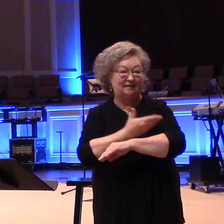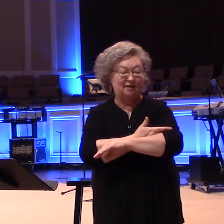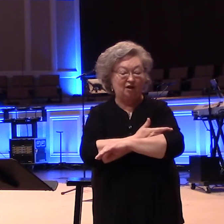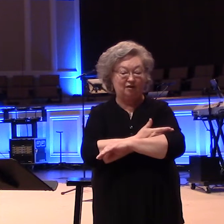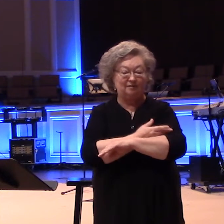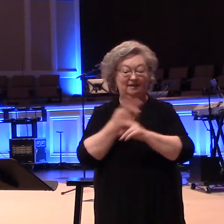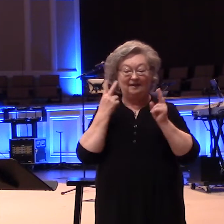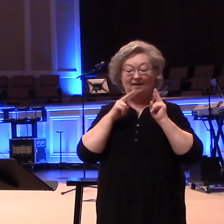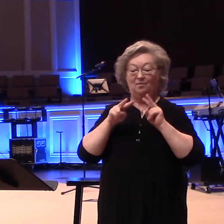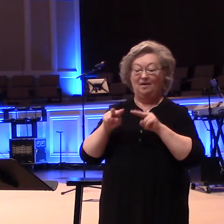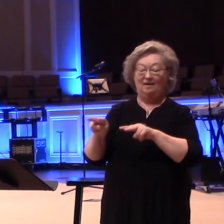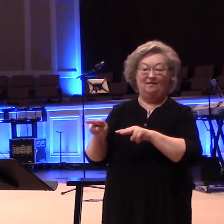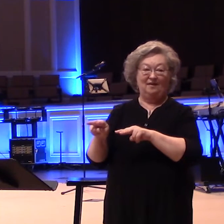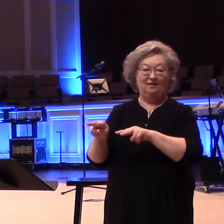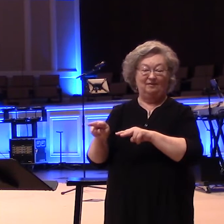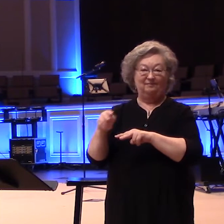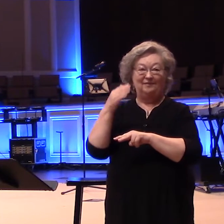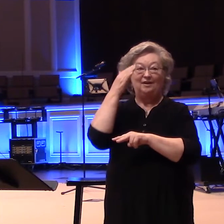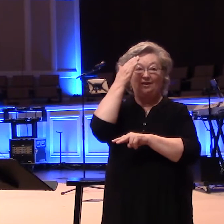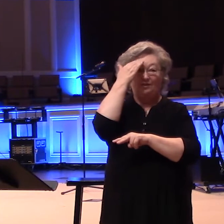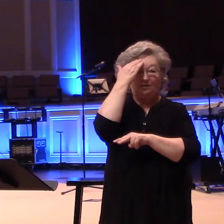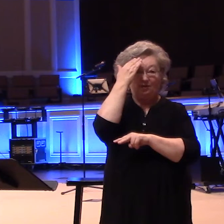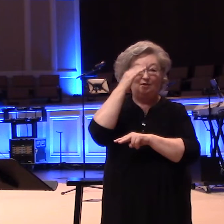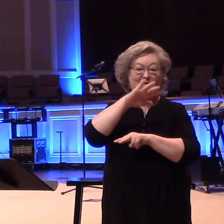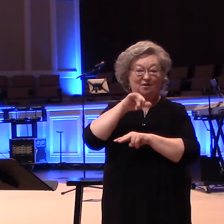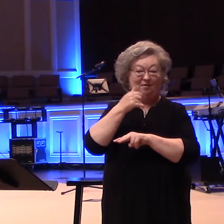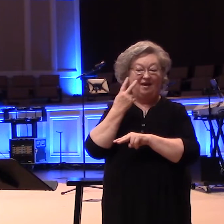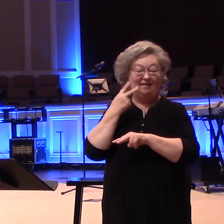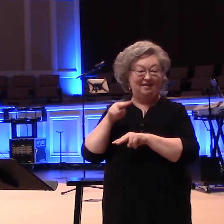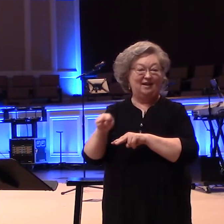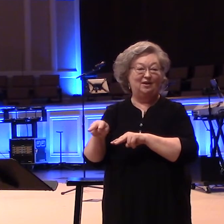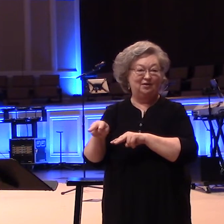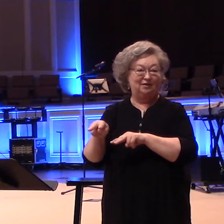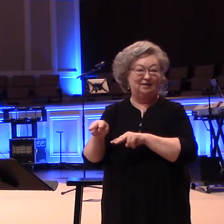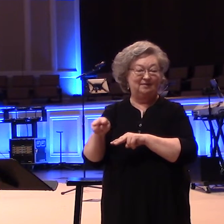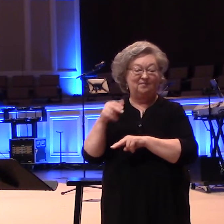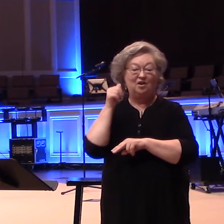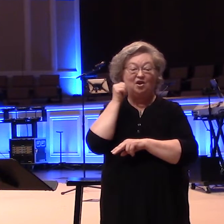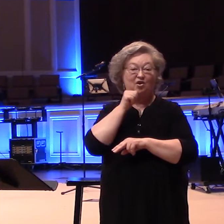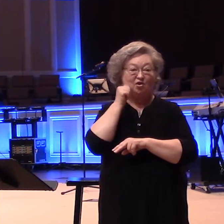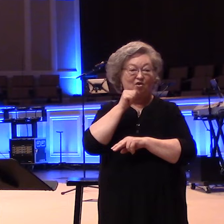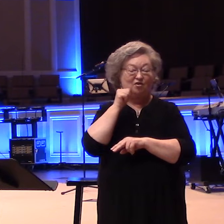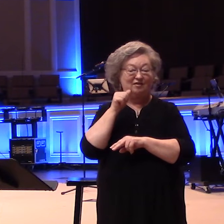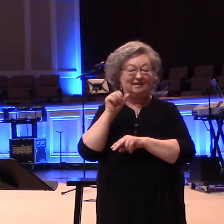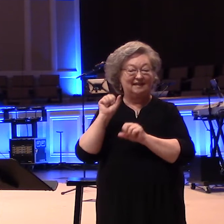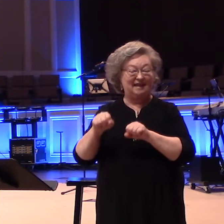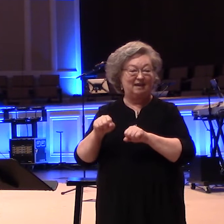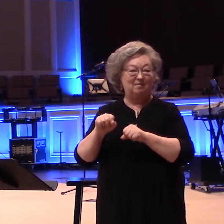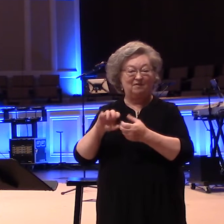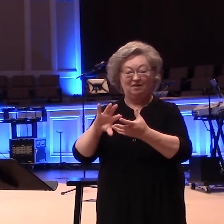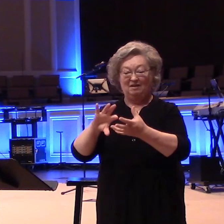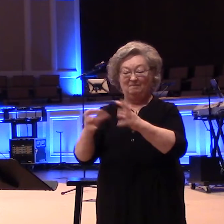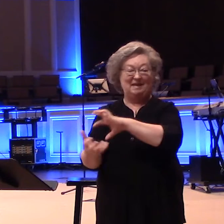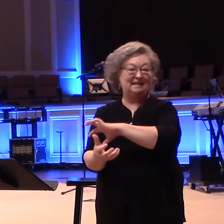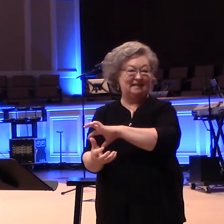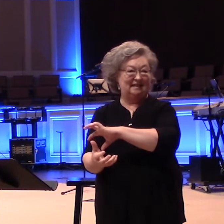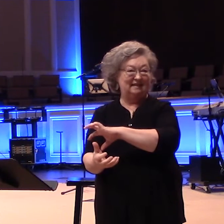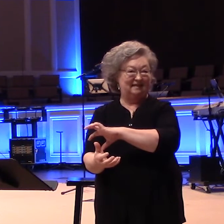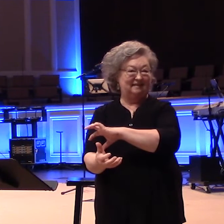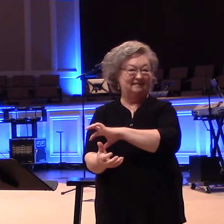teenage girl in my house. She's grown and gone now, but I can tell you, girls can be very messy. Have you noticed that before?